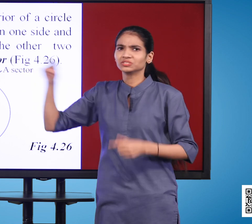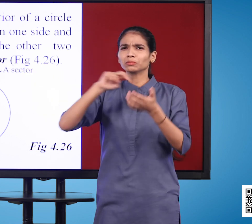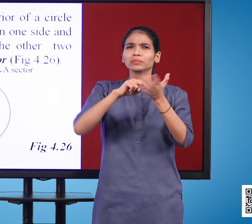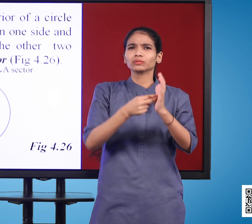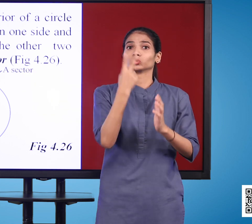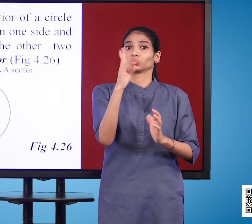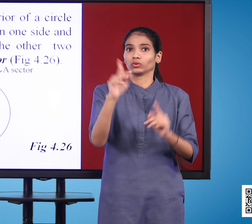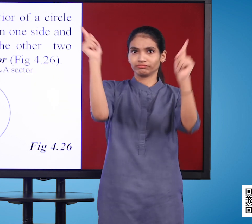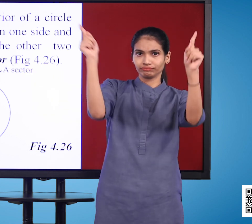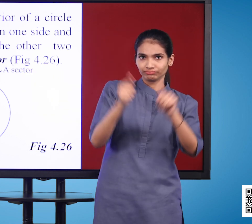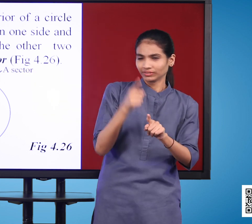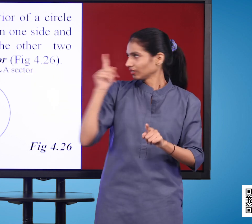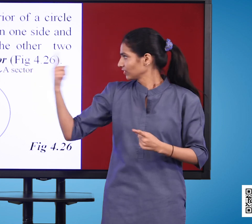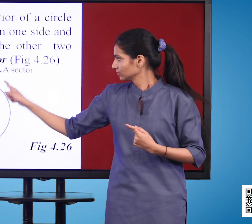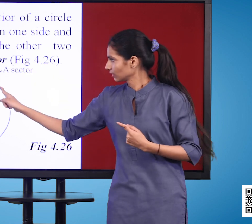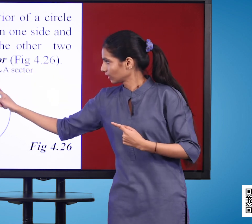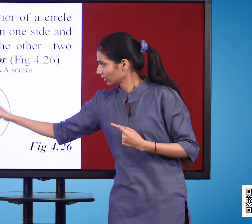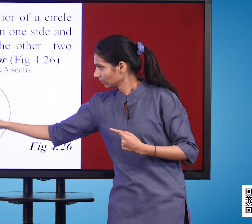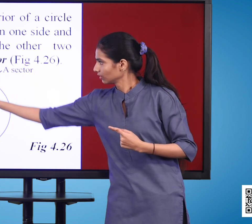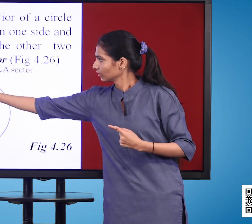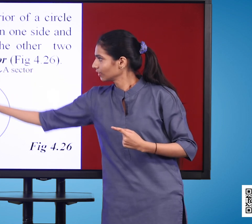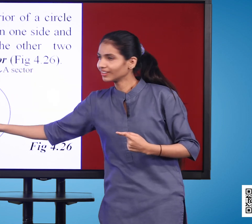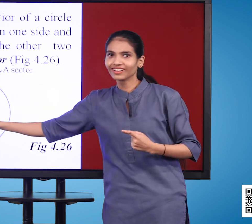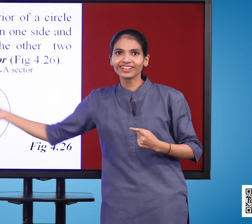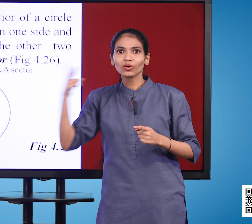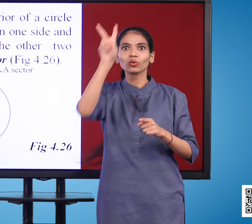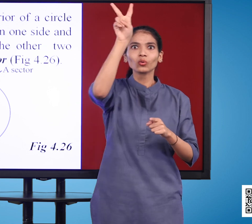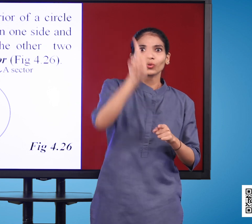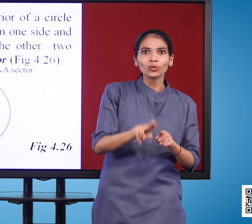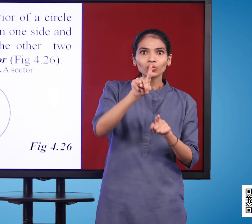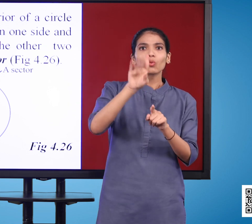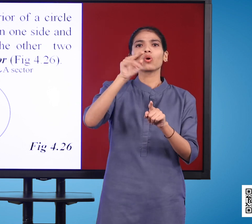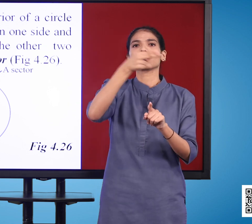sides is called a sector. Figure 4.26.